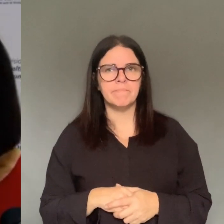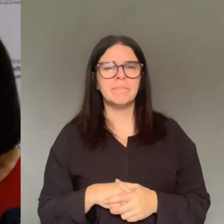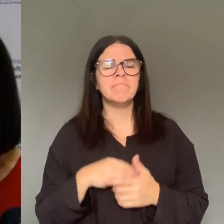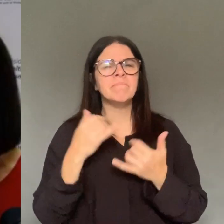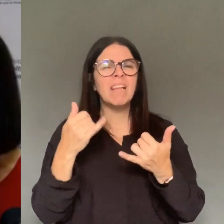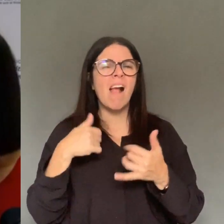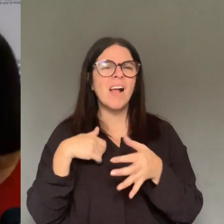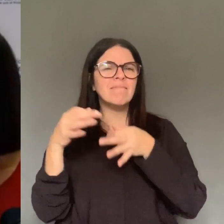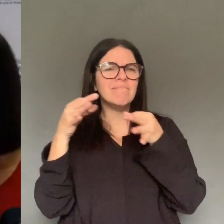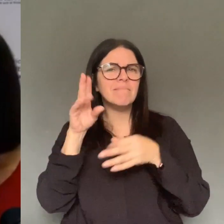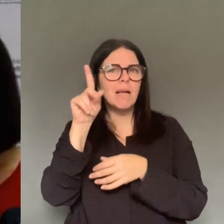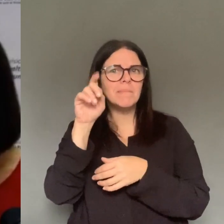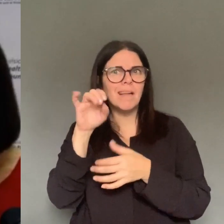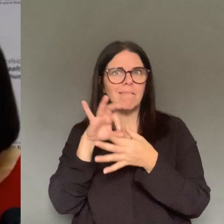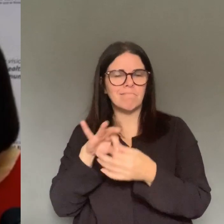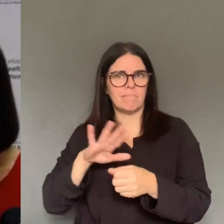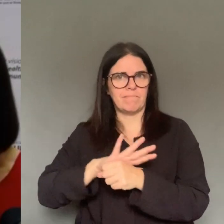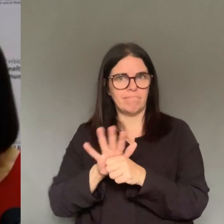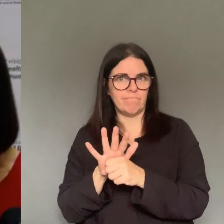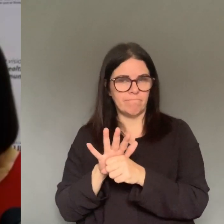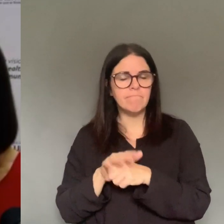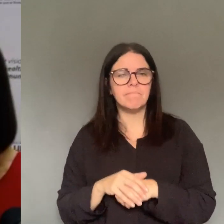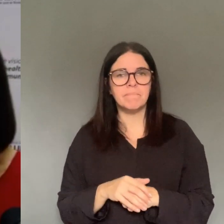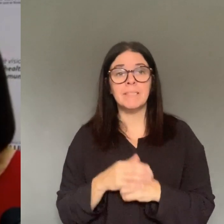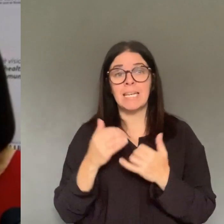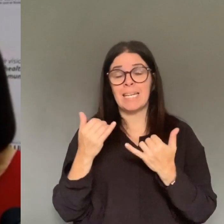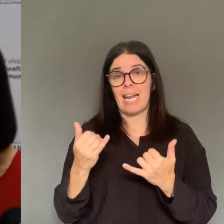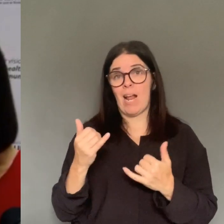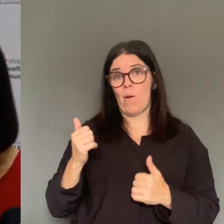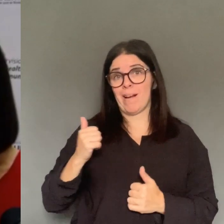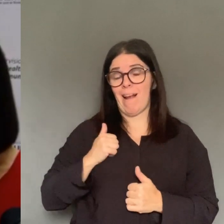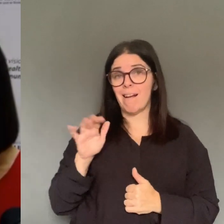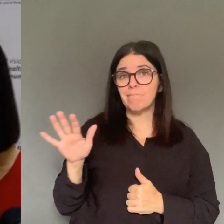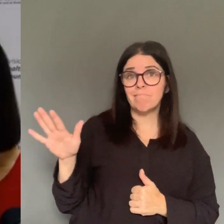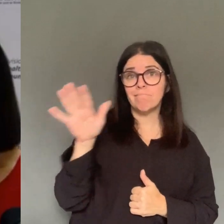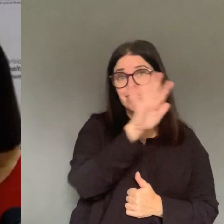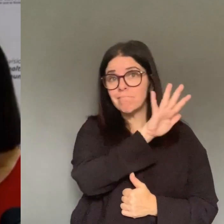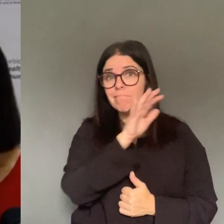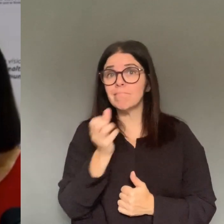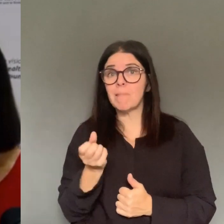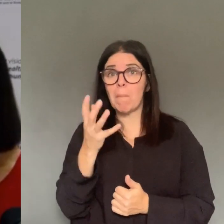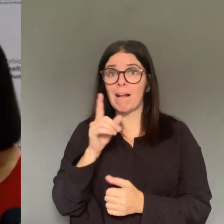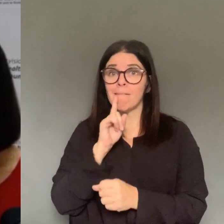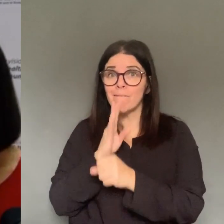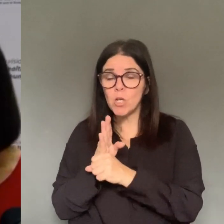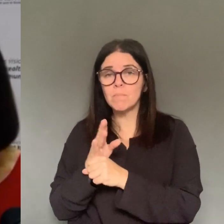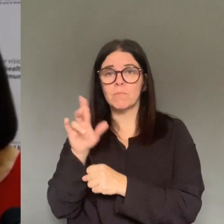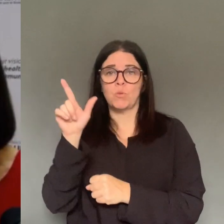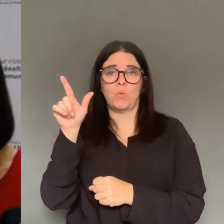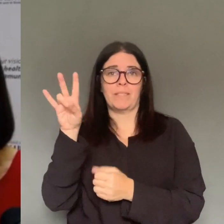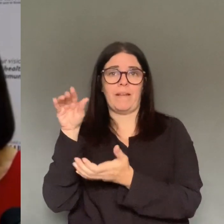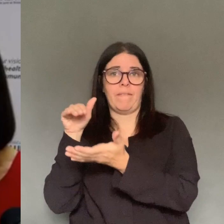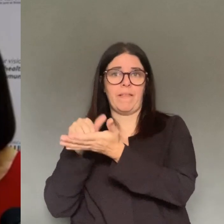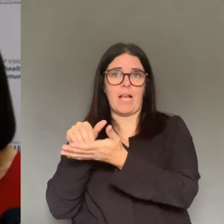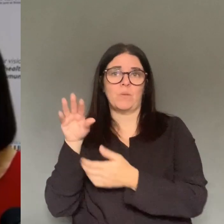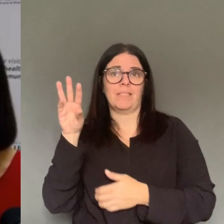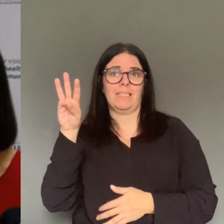27,063 confirmed cases of COVID-19 in Canada and 7,953 cases in